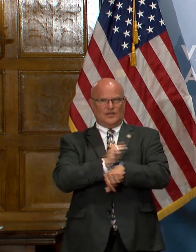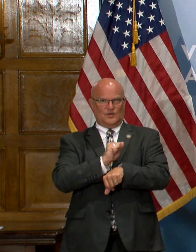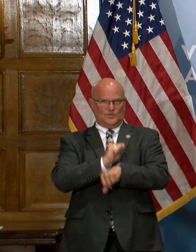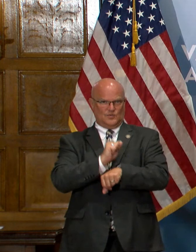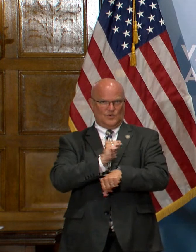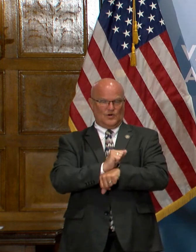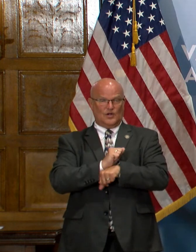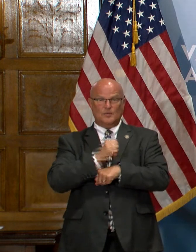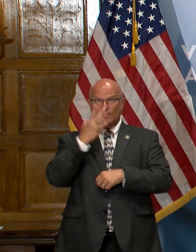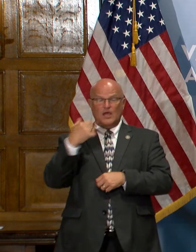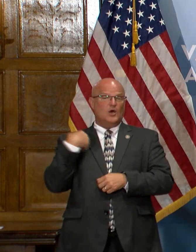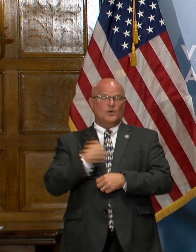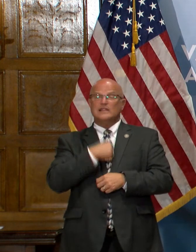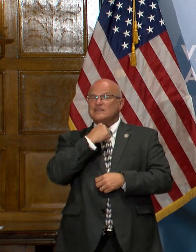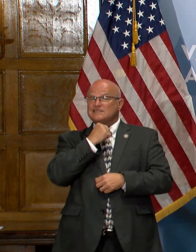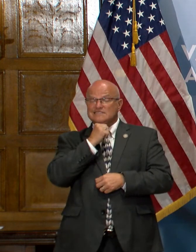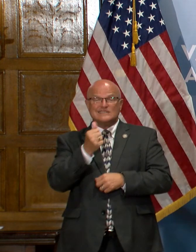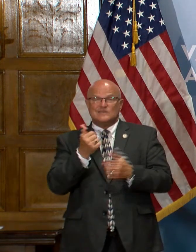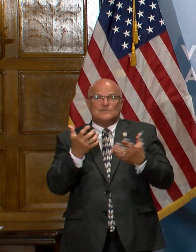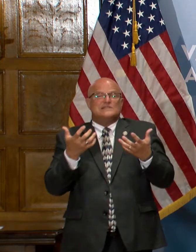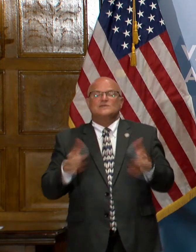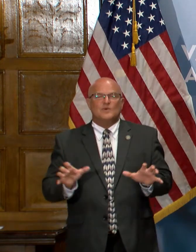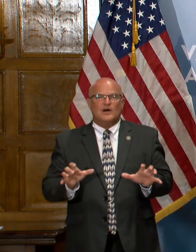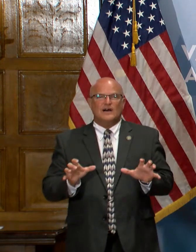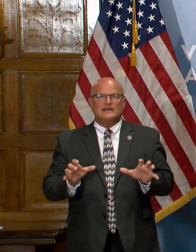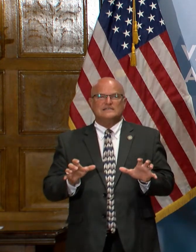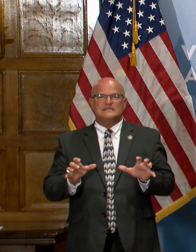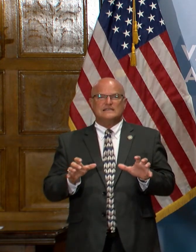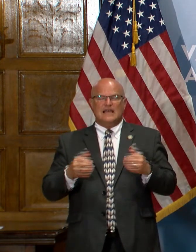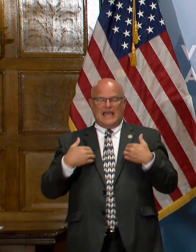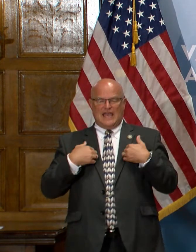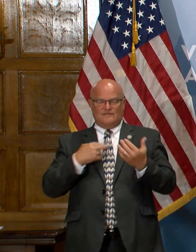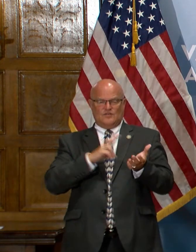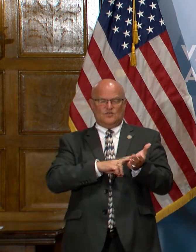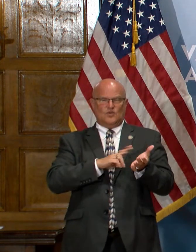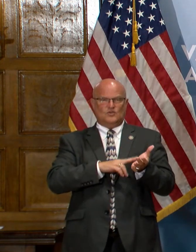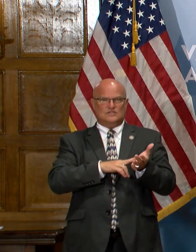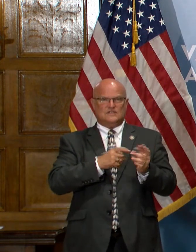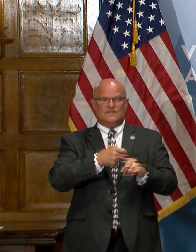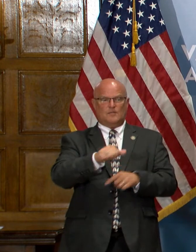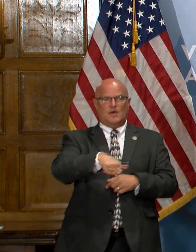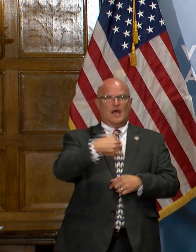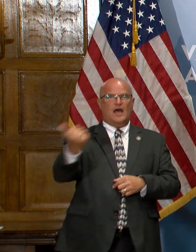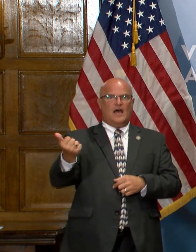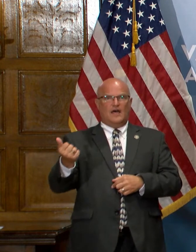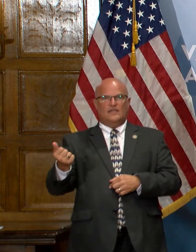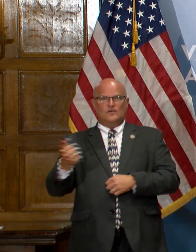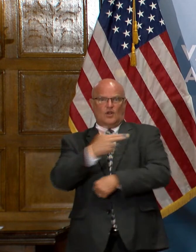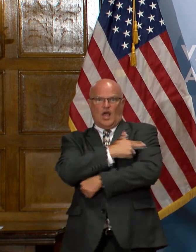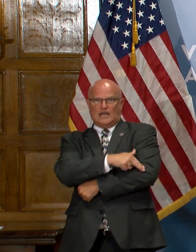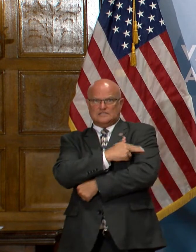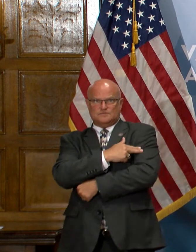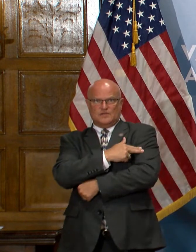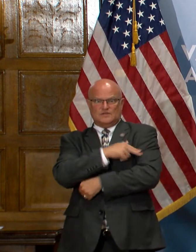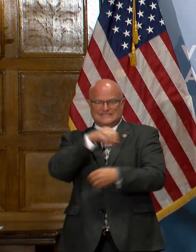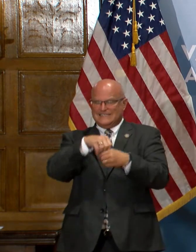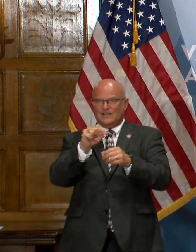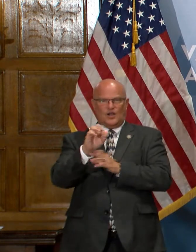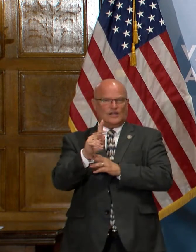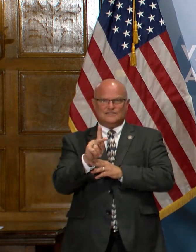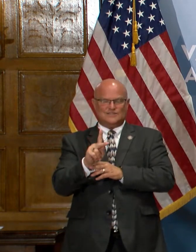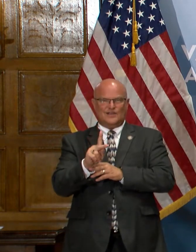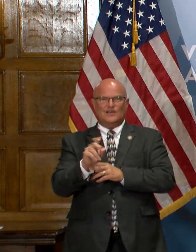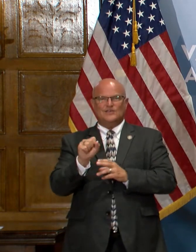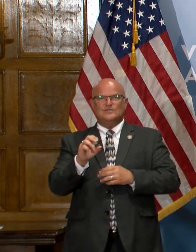so, because we did not want to be taking healthcare nurses away from other hospitals in